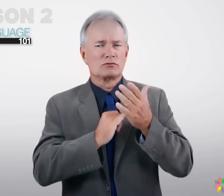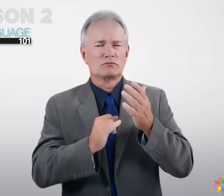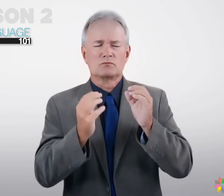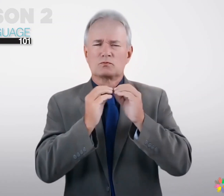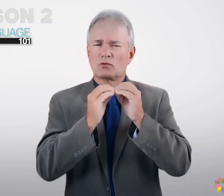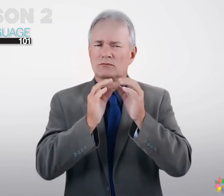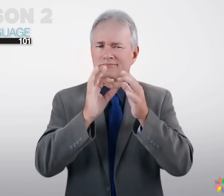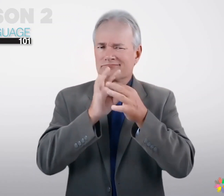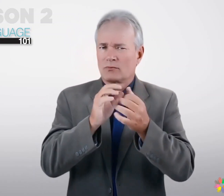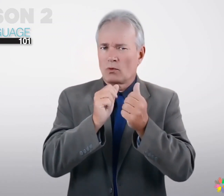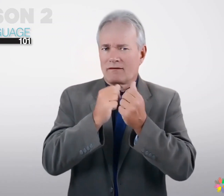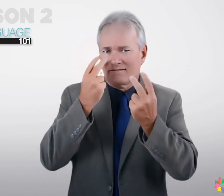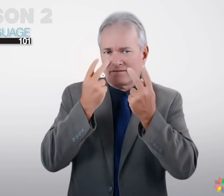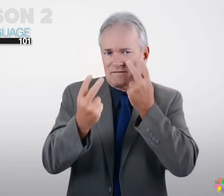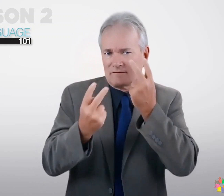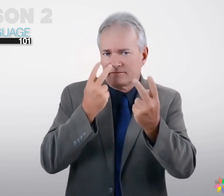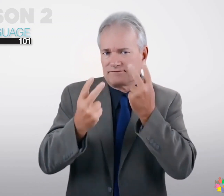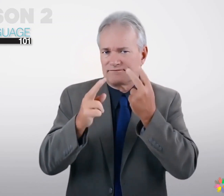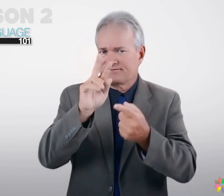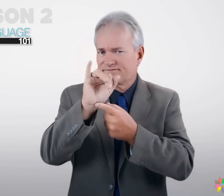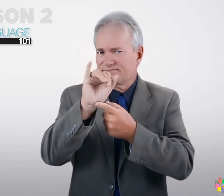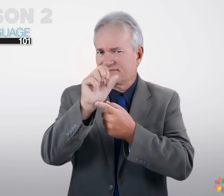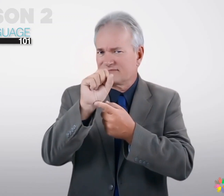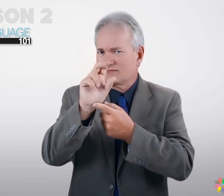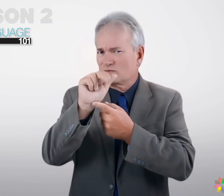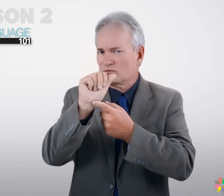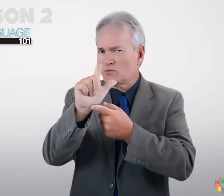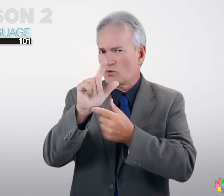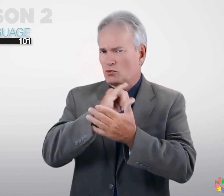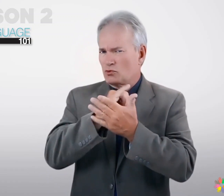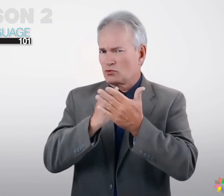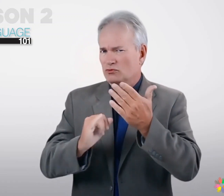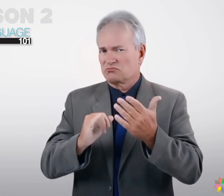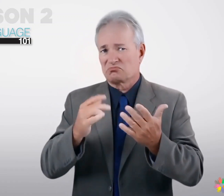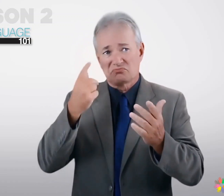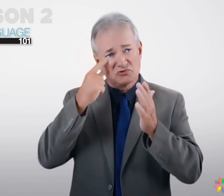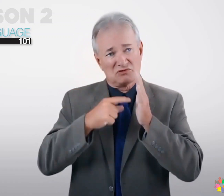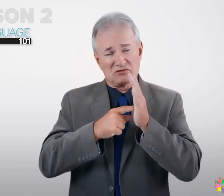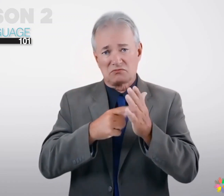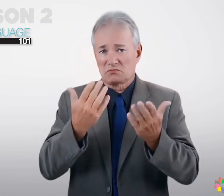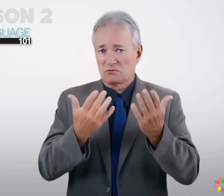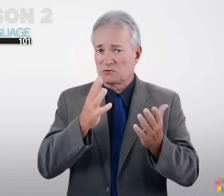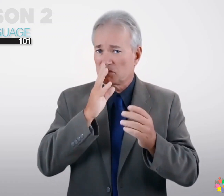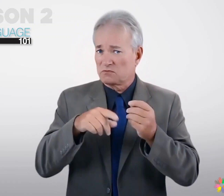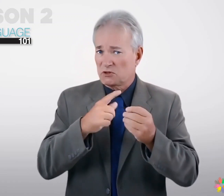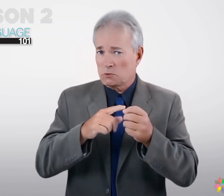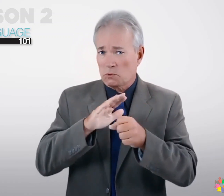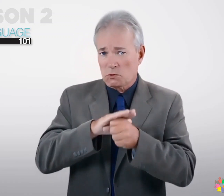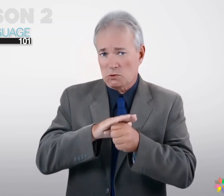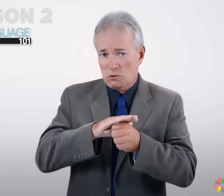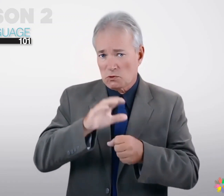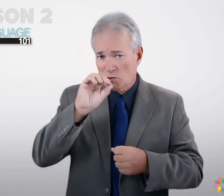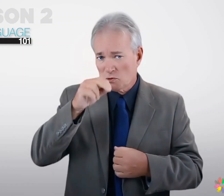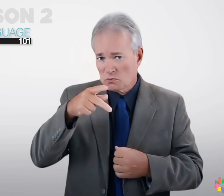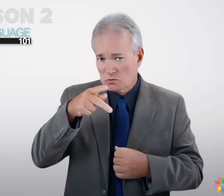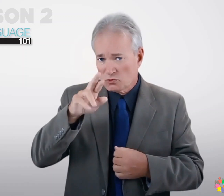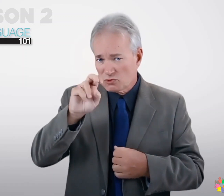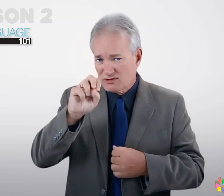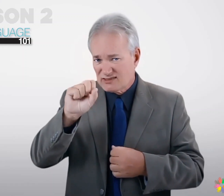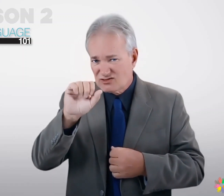different inspirations. I would say deaf artists are certainly more visual. They use topics such as oppression,